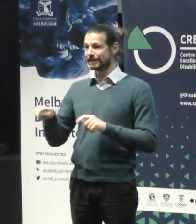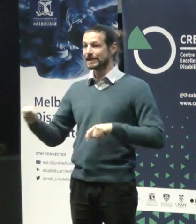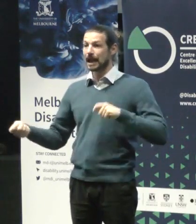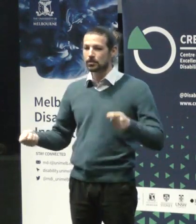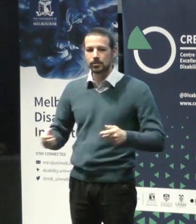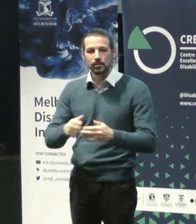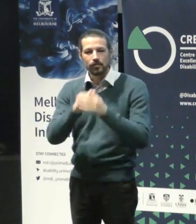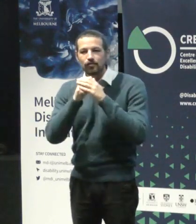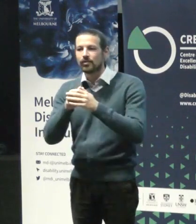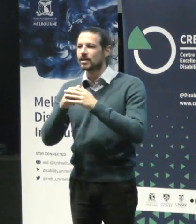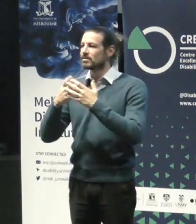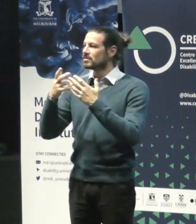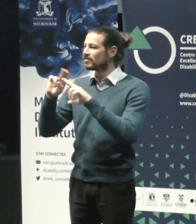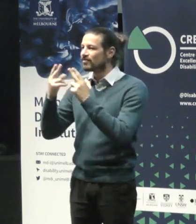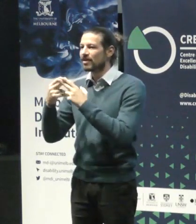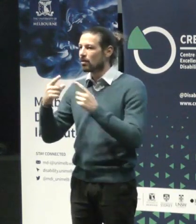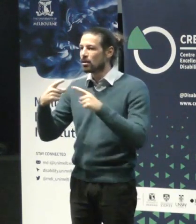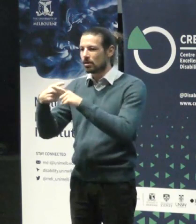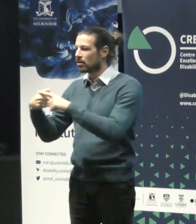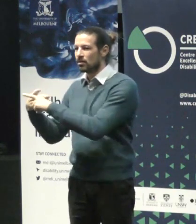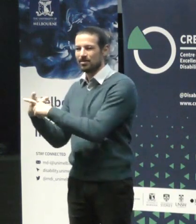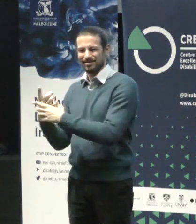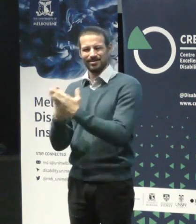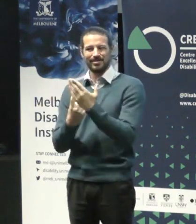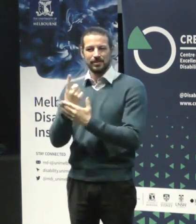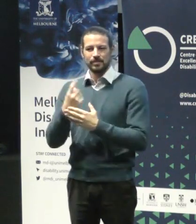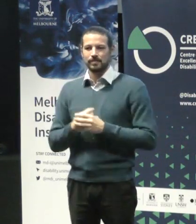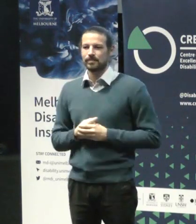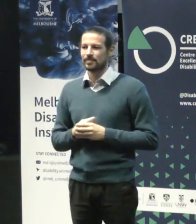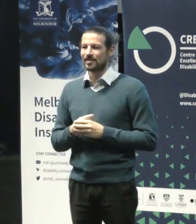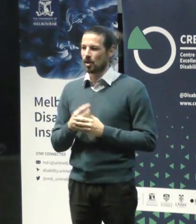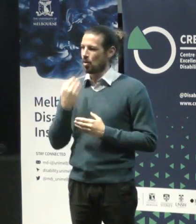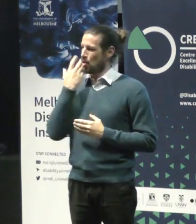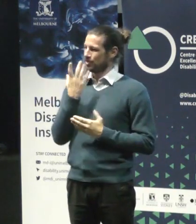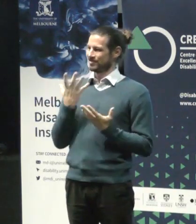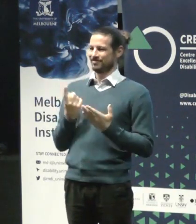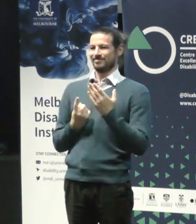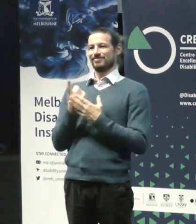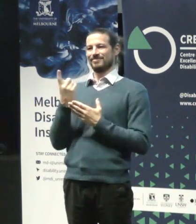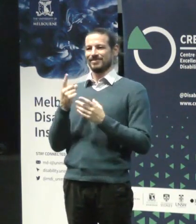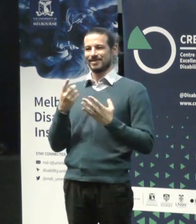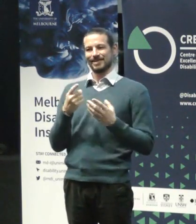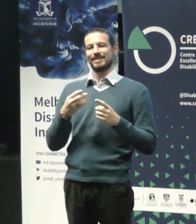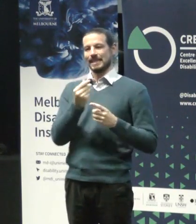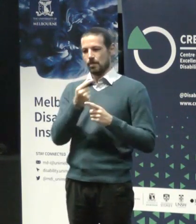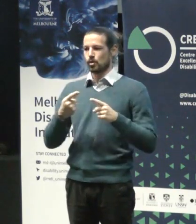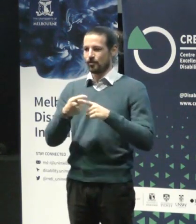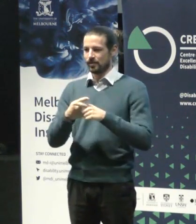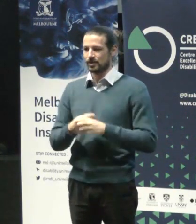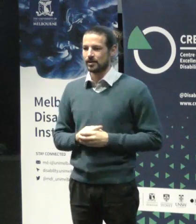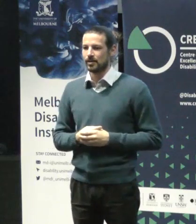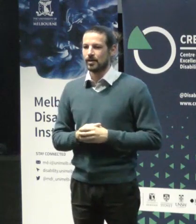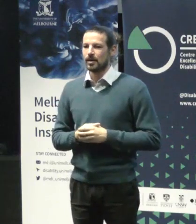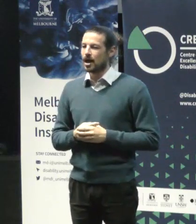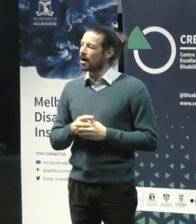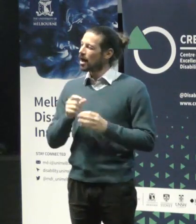conflict with your friends, family members, colleagues at work. There's always a bit of conflict. So it'd be odd if there wasn't. But I think we need to